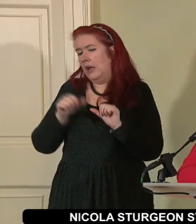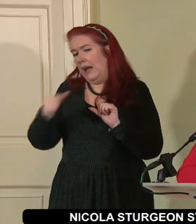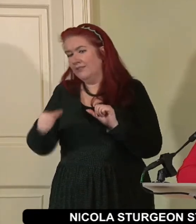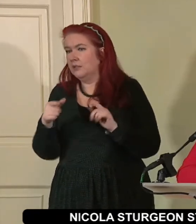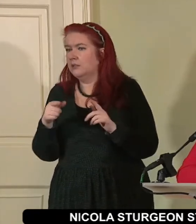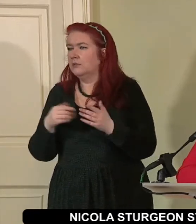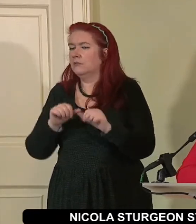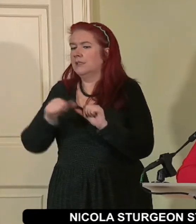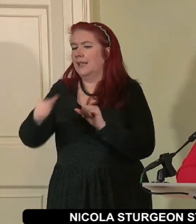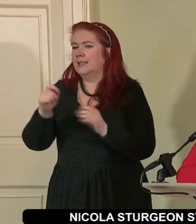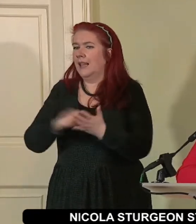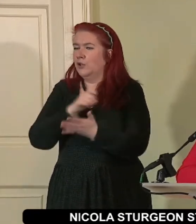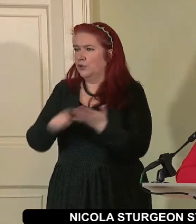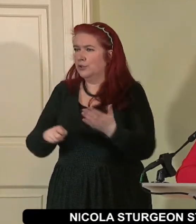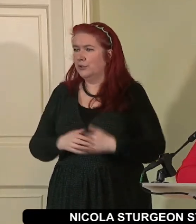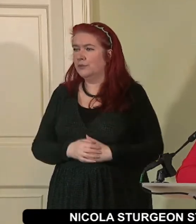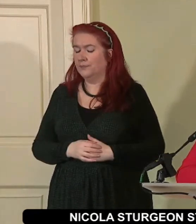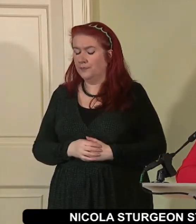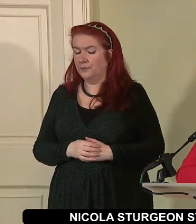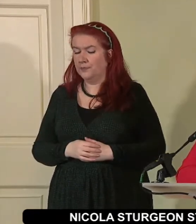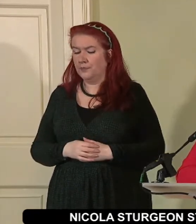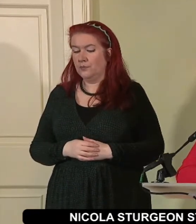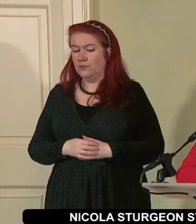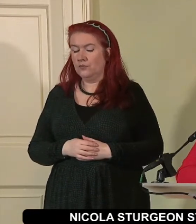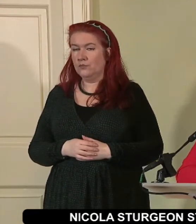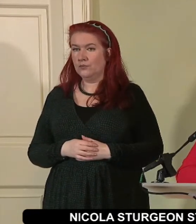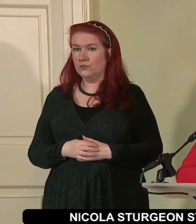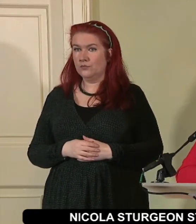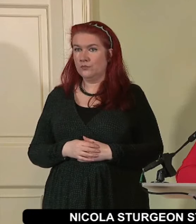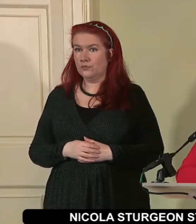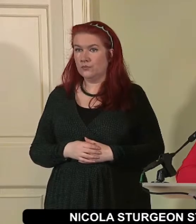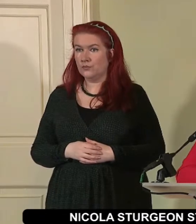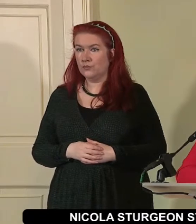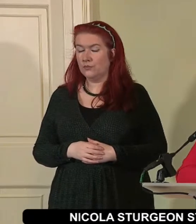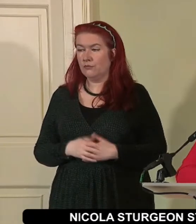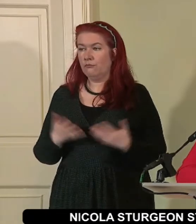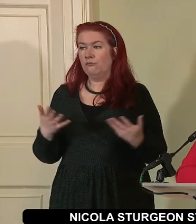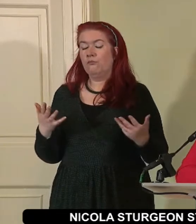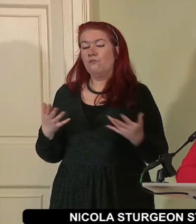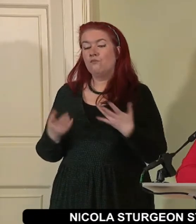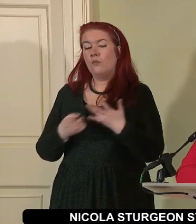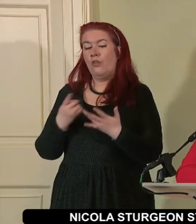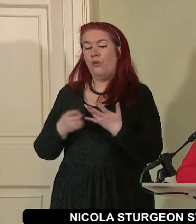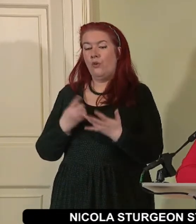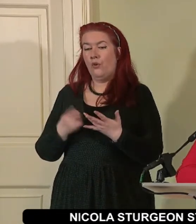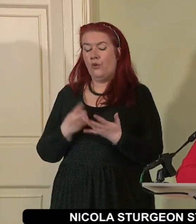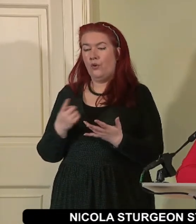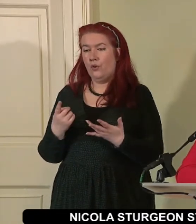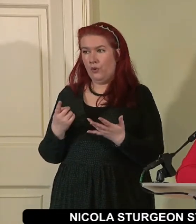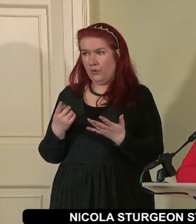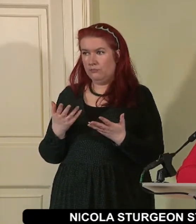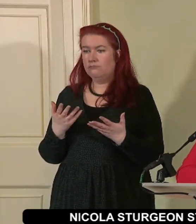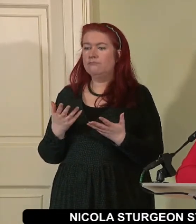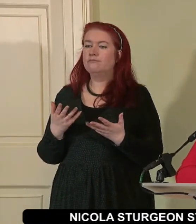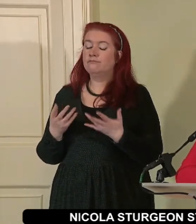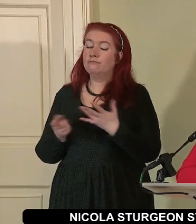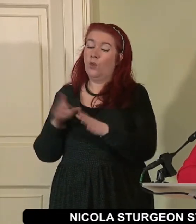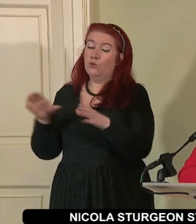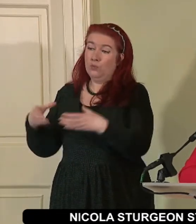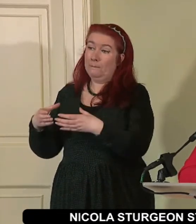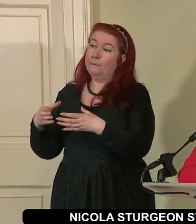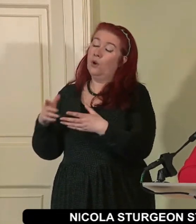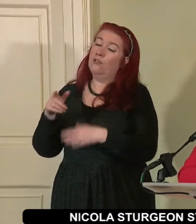that, nearer the time of the next election. You know, the other body of people, I suppose,